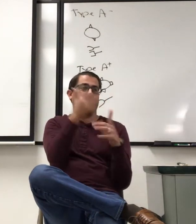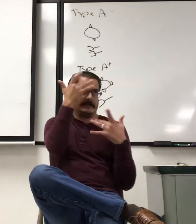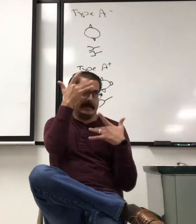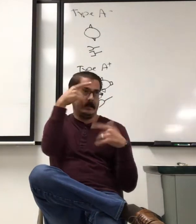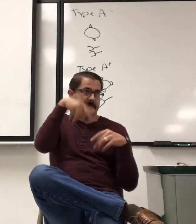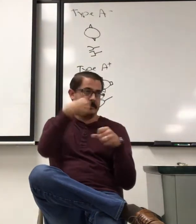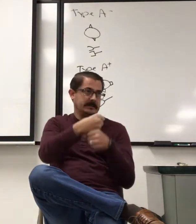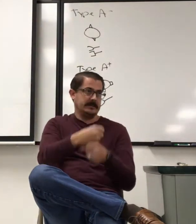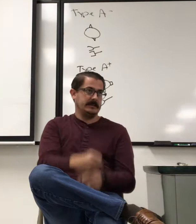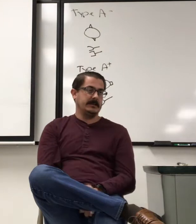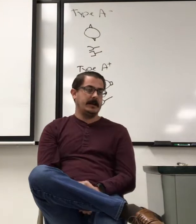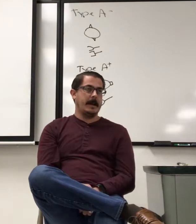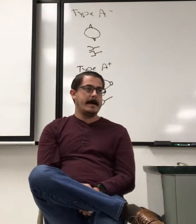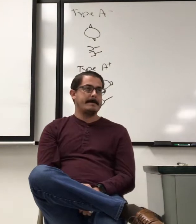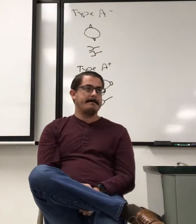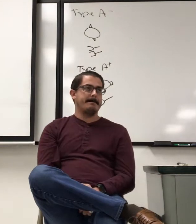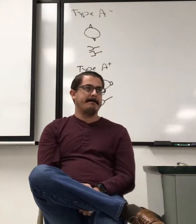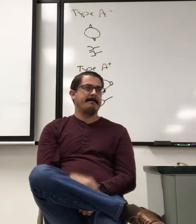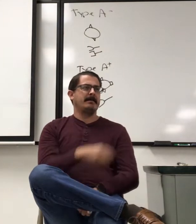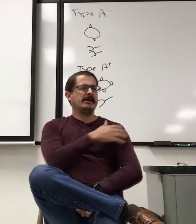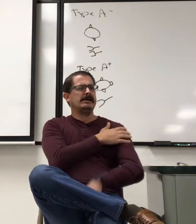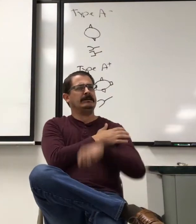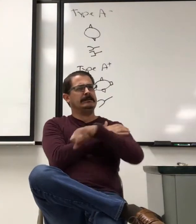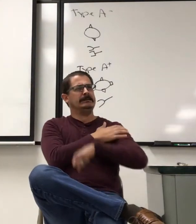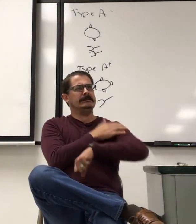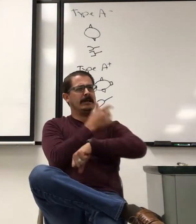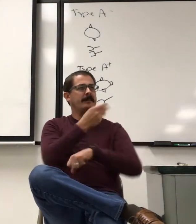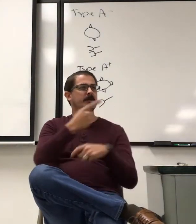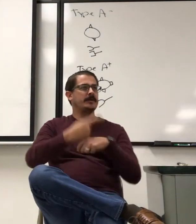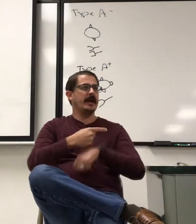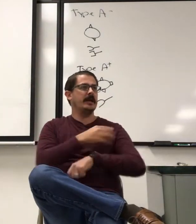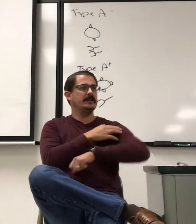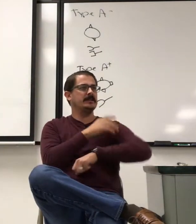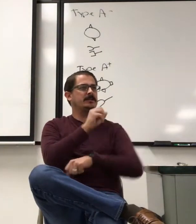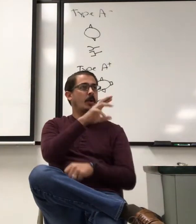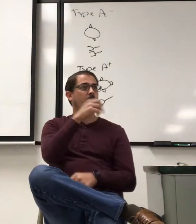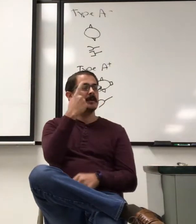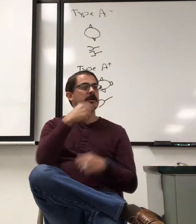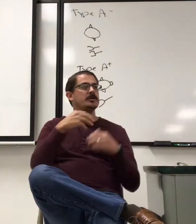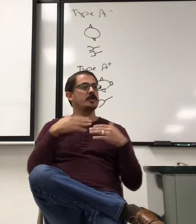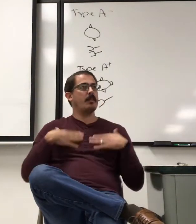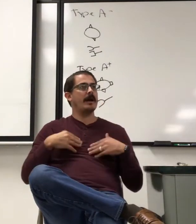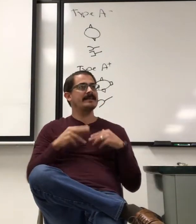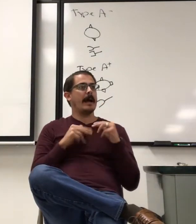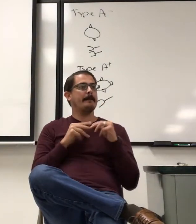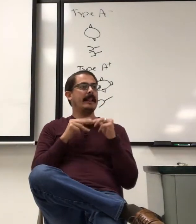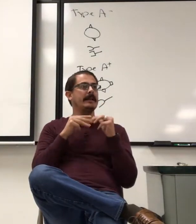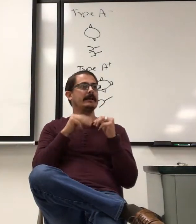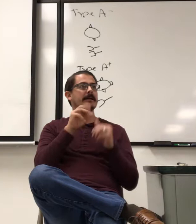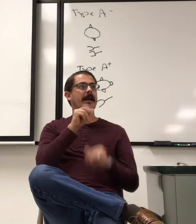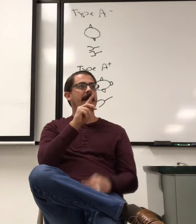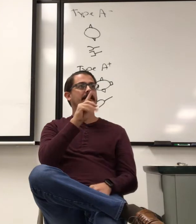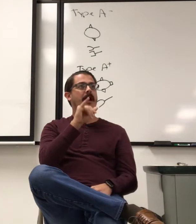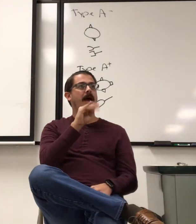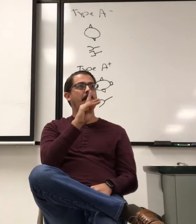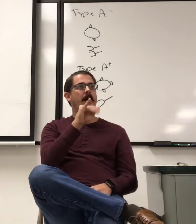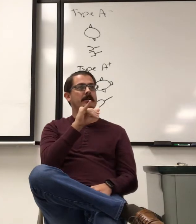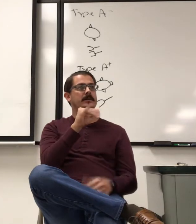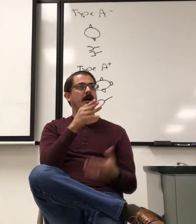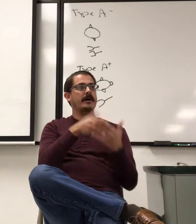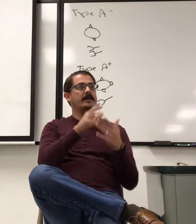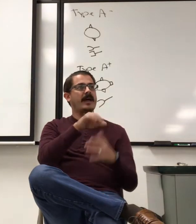season. Your arm is sore for a few days because you're building antibodies. You're having a reaction. You're building up